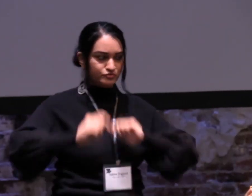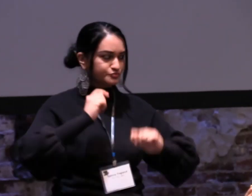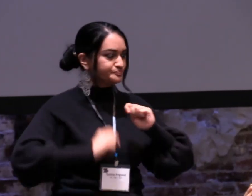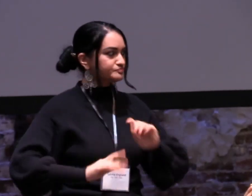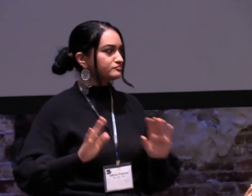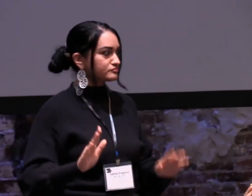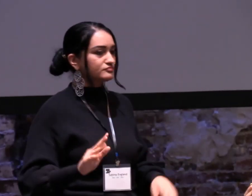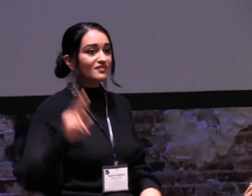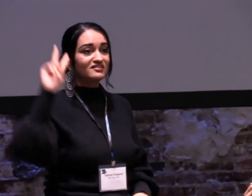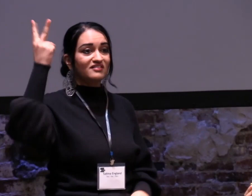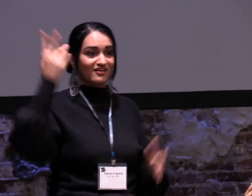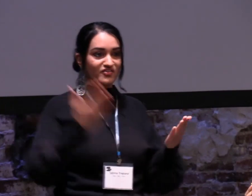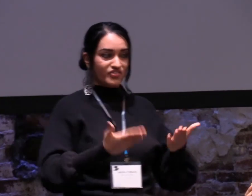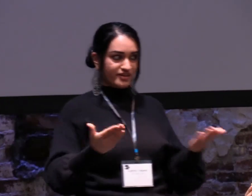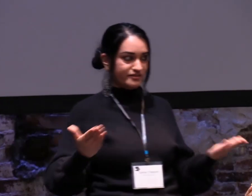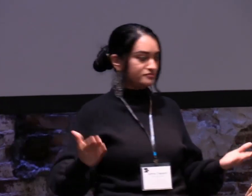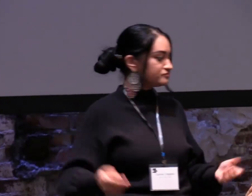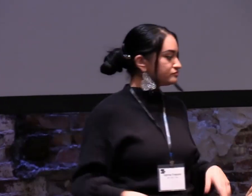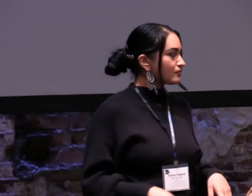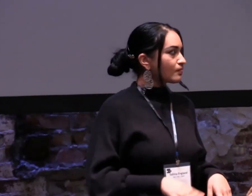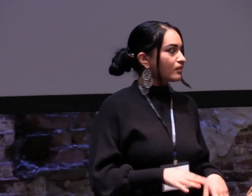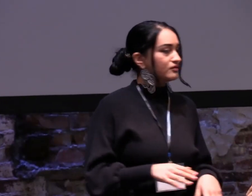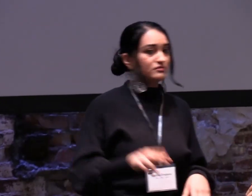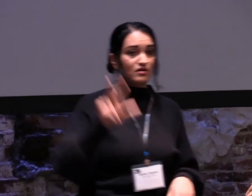So my art is physical theater.